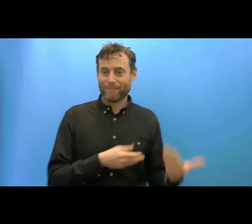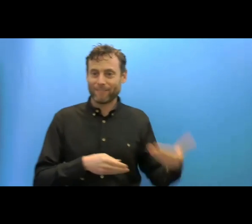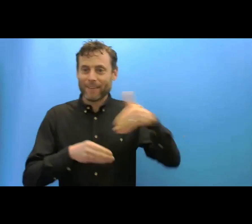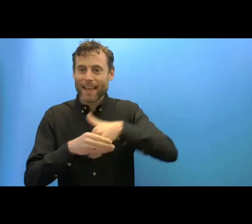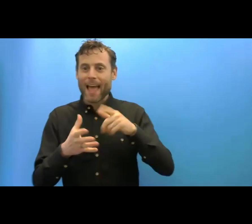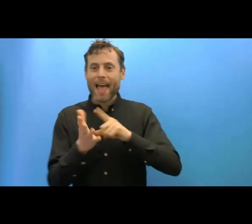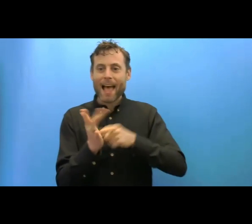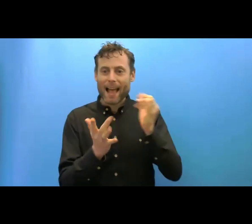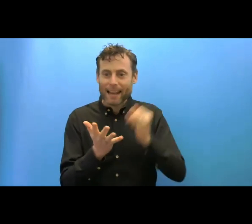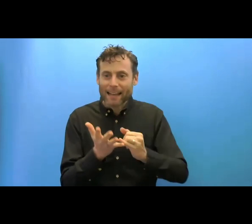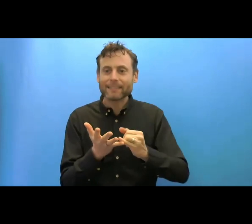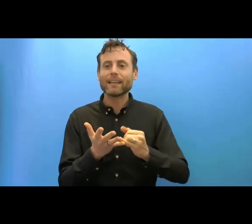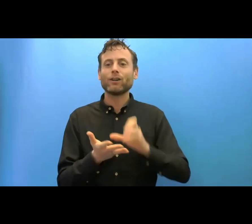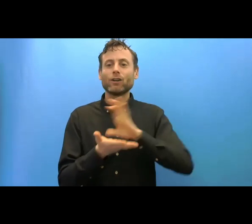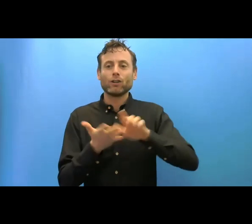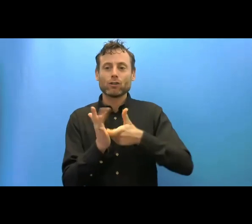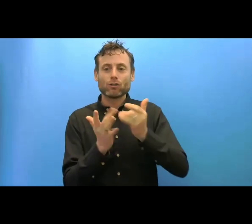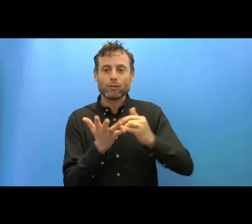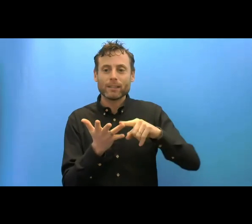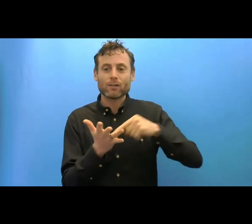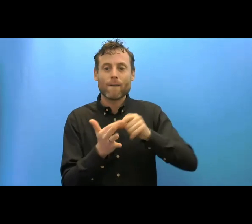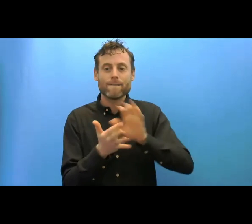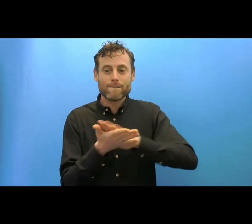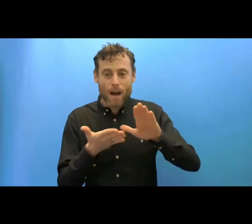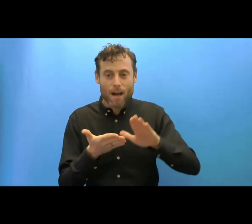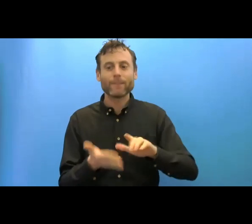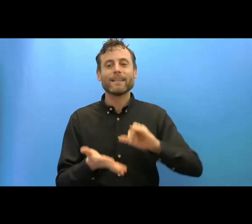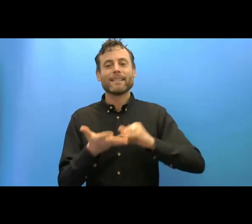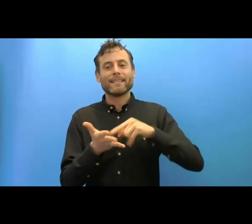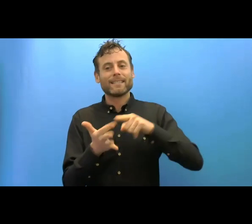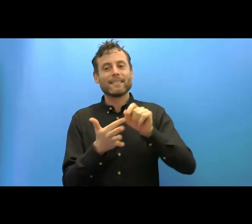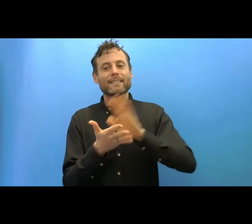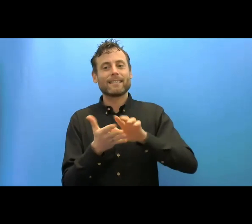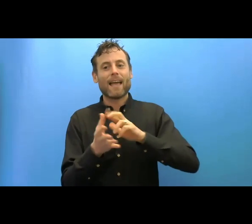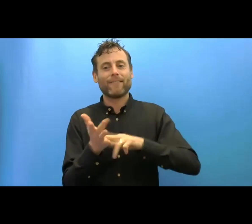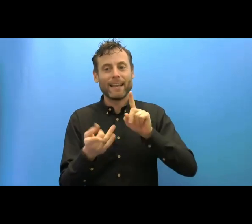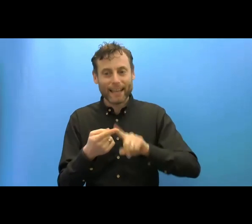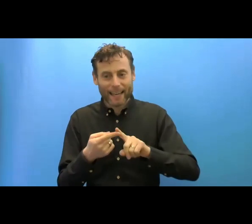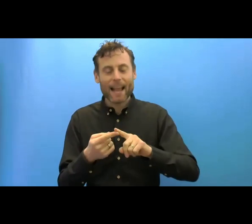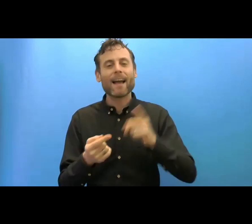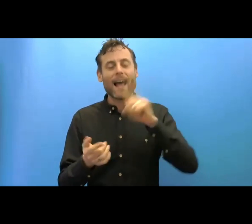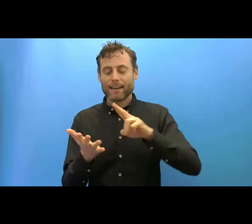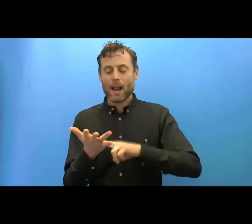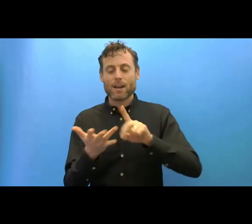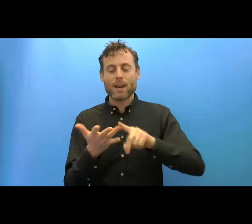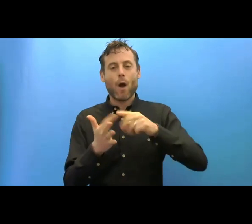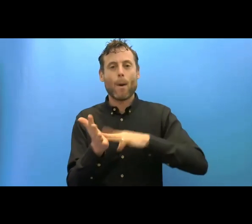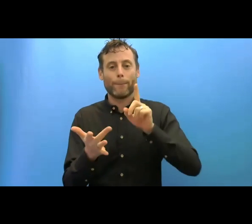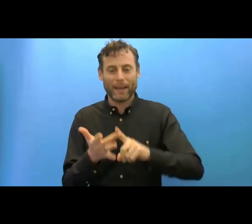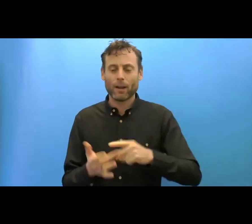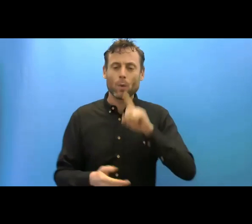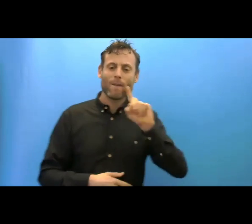Samuel, Stephanie Ann Back, and Naomi Lagmaier. We're going to hear from Ailís and Christopher's pitches